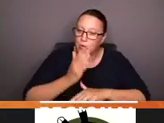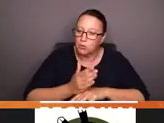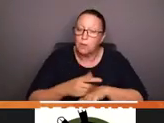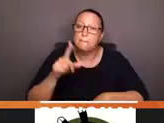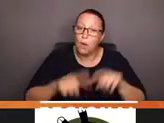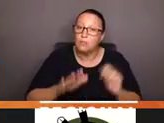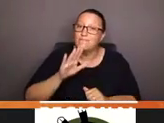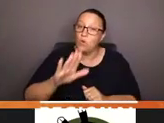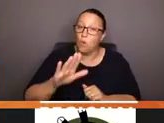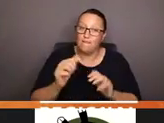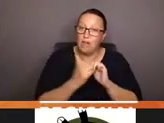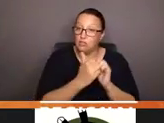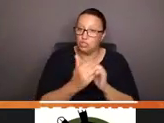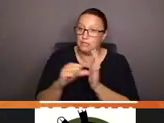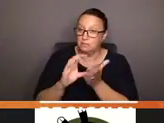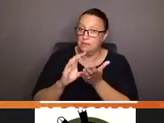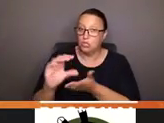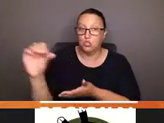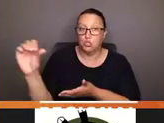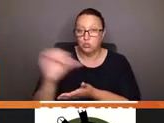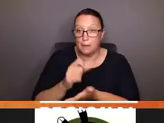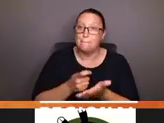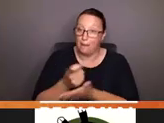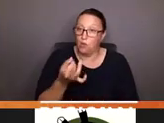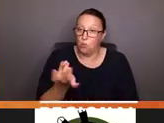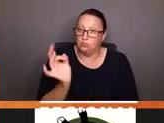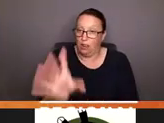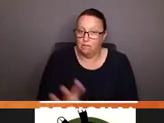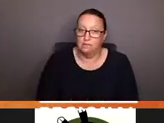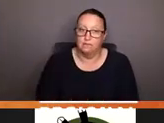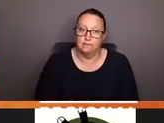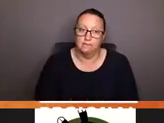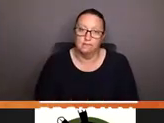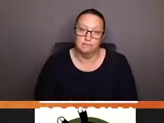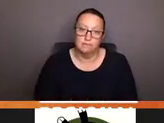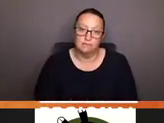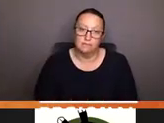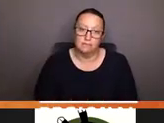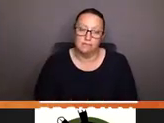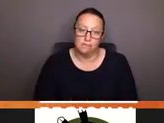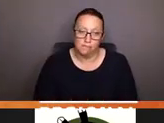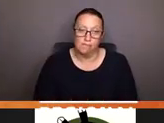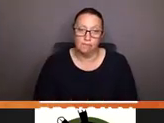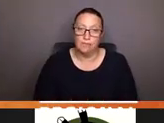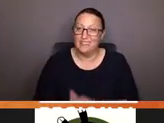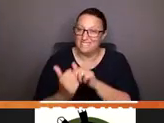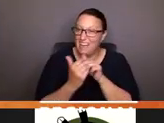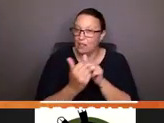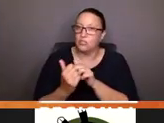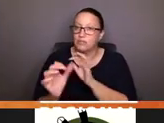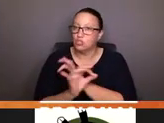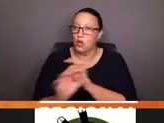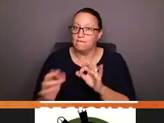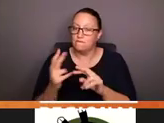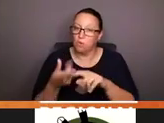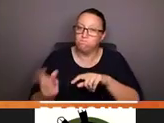fellowship expenditure should be allocated towards paying yourself. The fellowship is not primarily designed to top